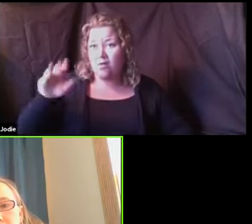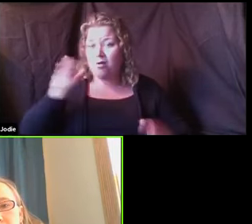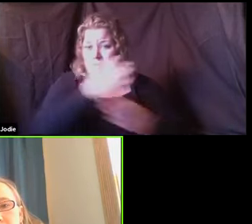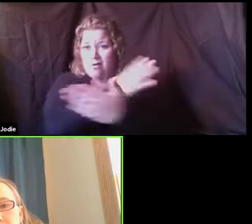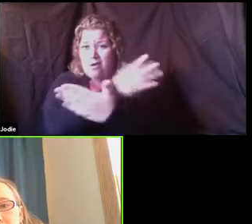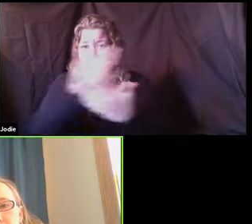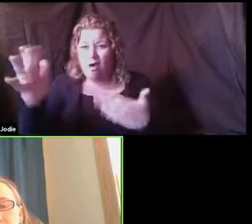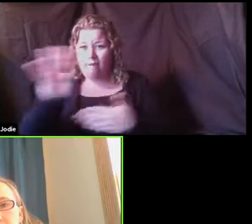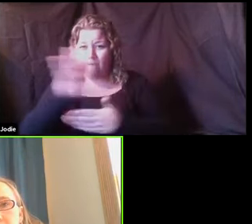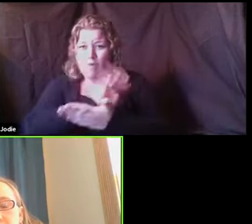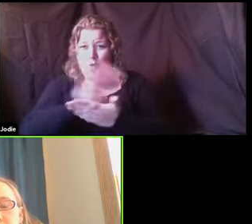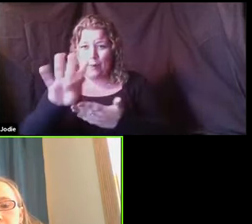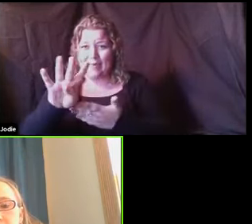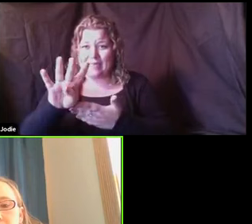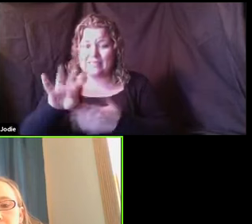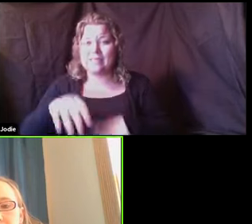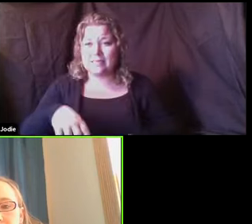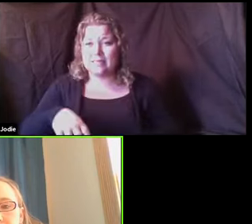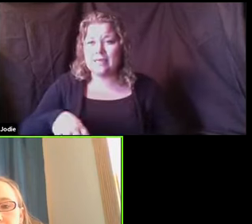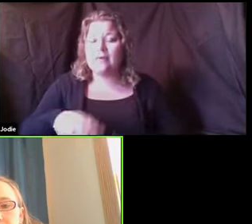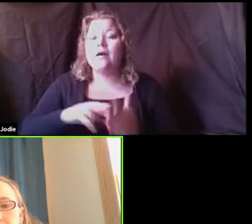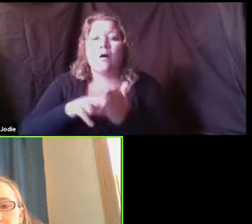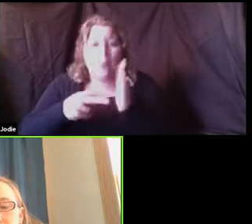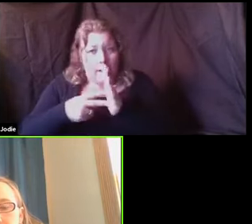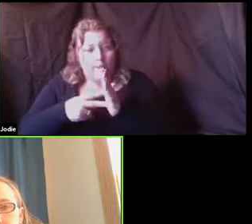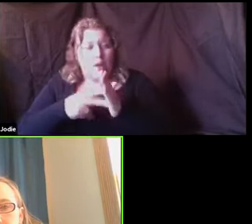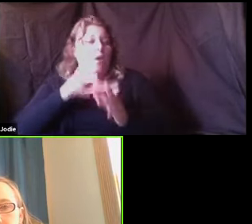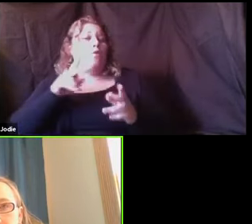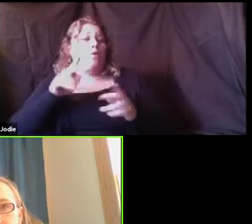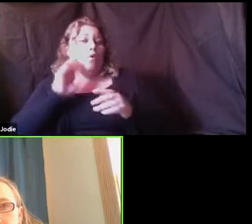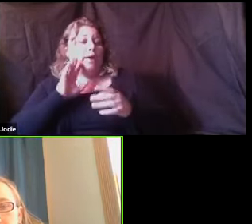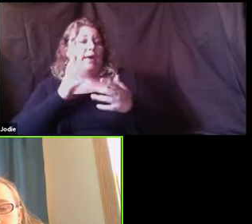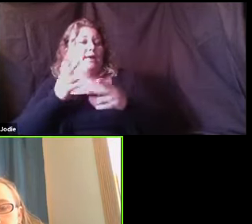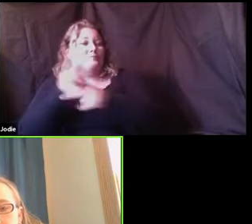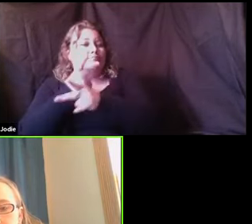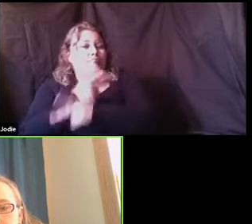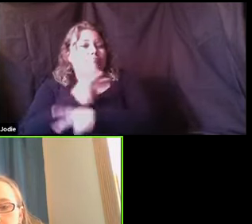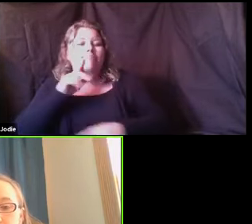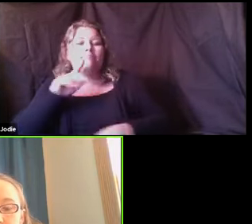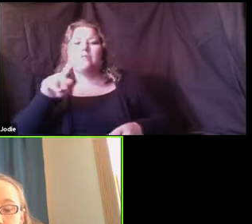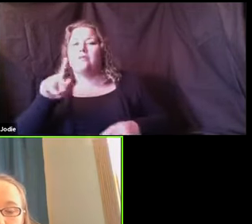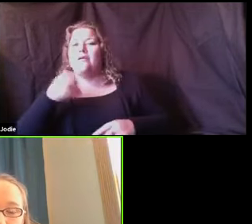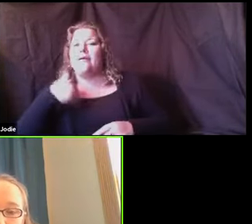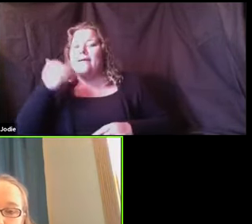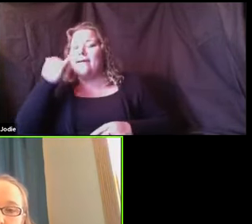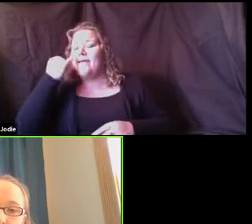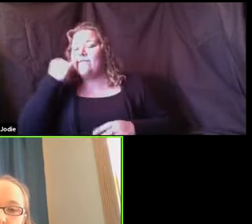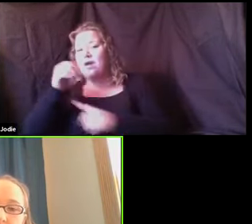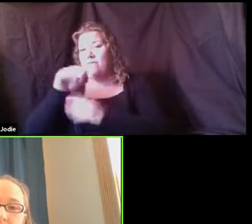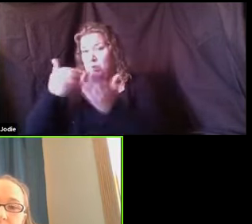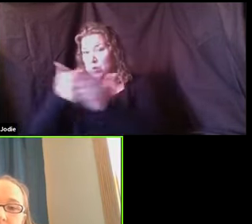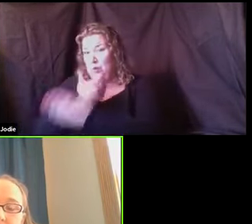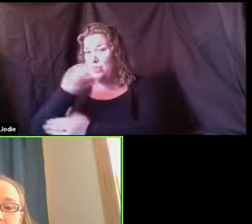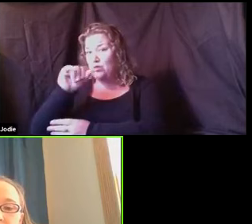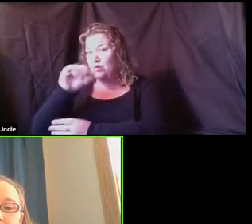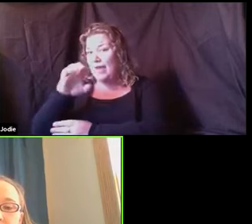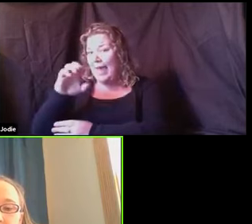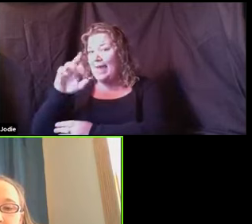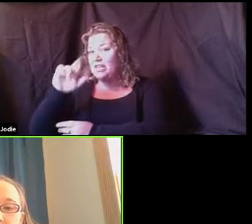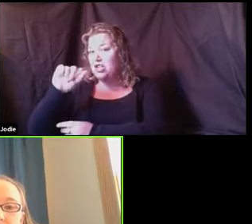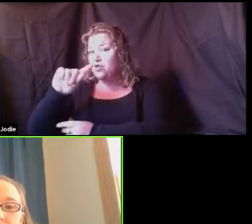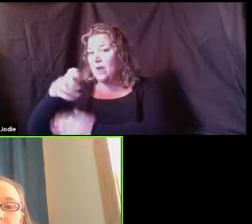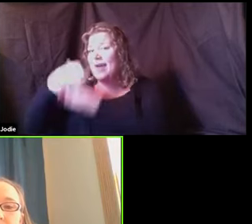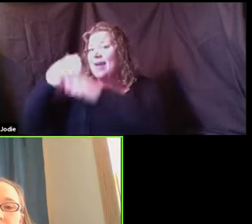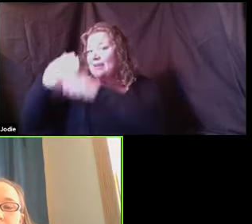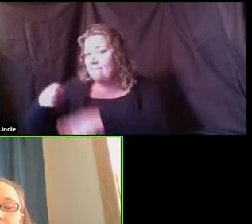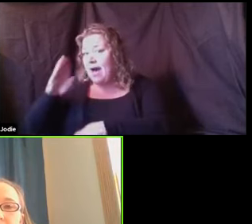case rate, which is taking the number of new cases divided by 100,000 or divided by their population, and then expressing it